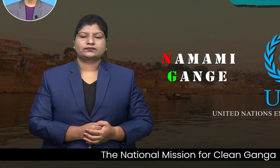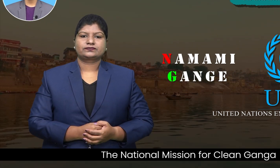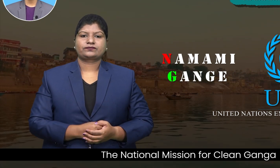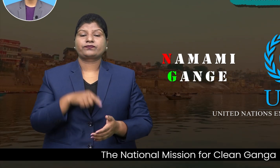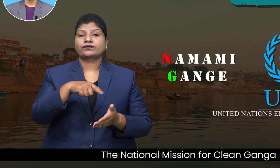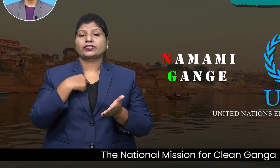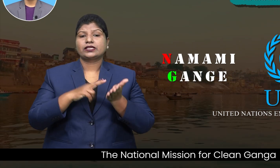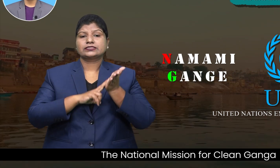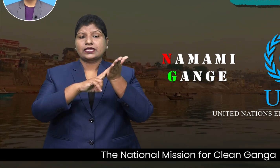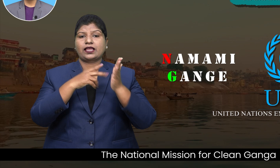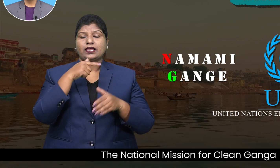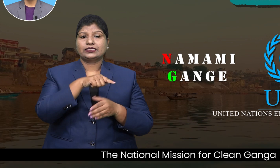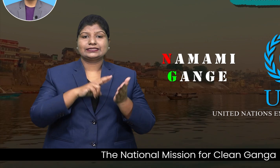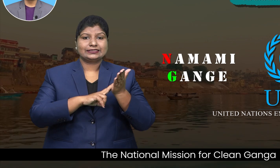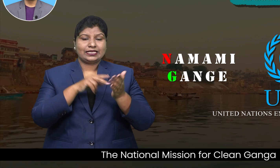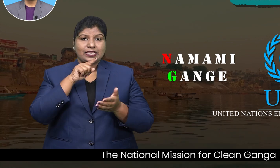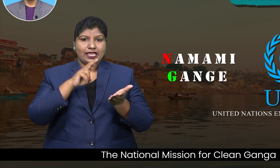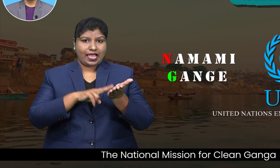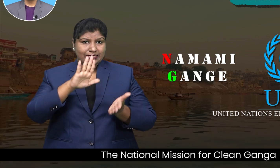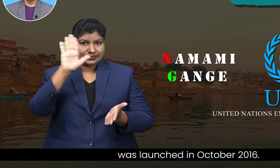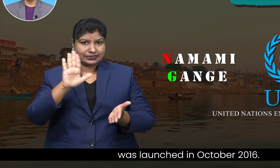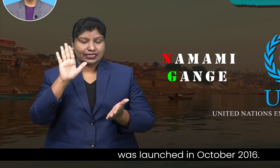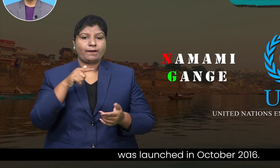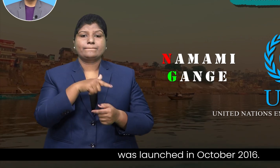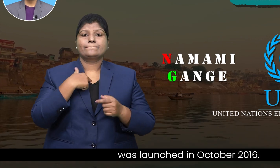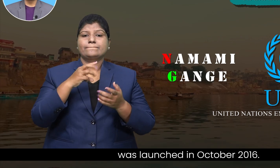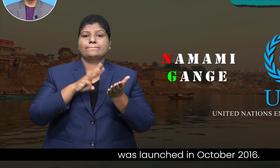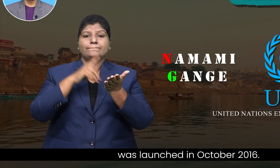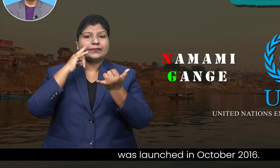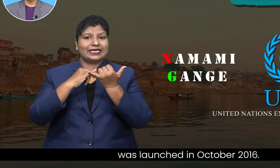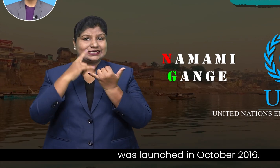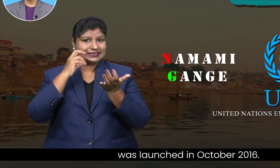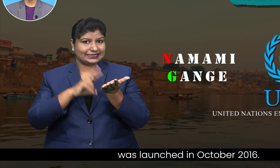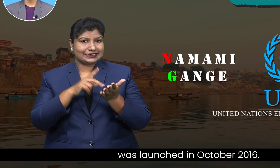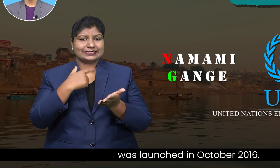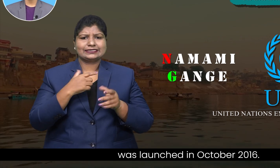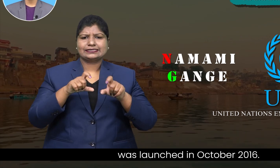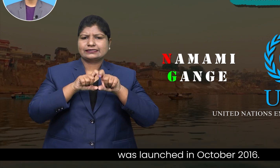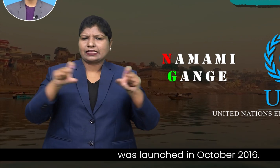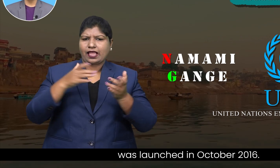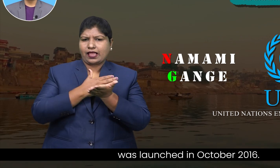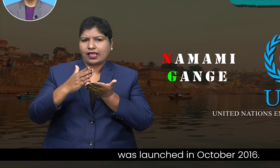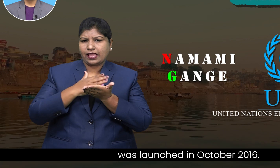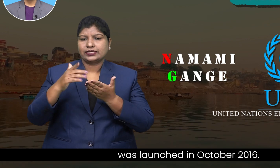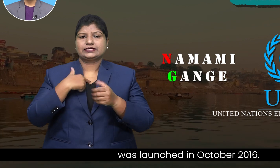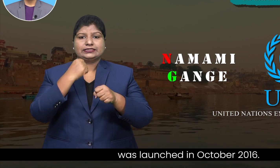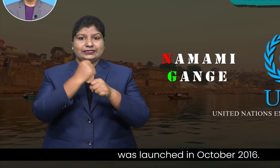The National Mission for Clean Ganga was launched in October